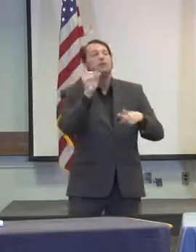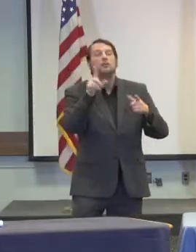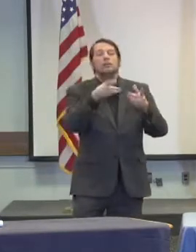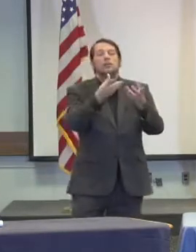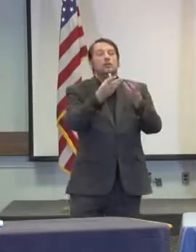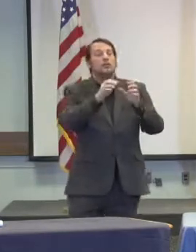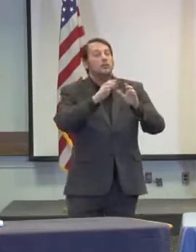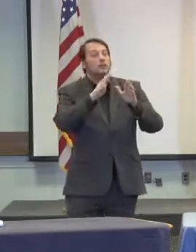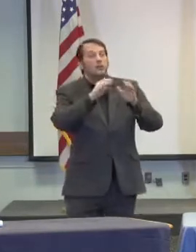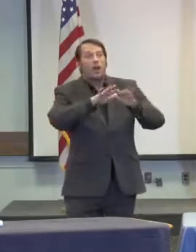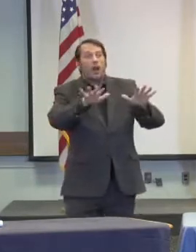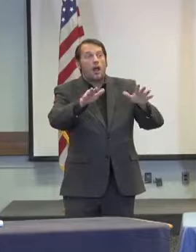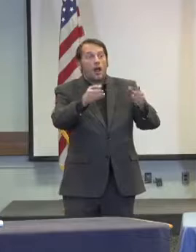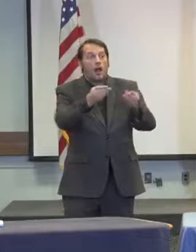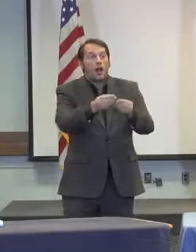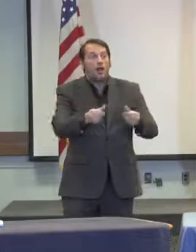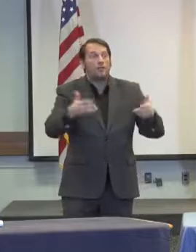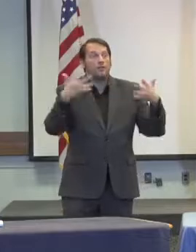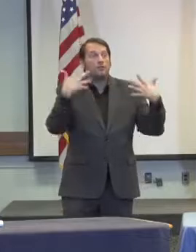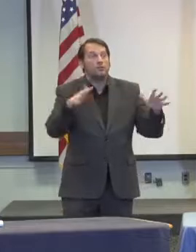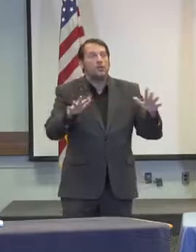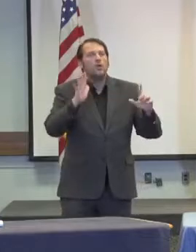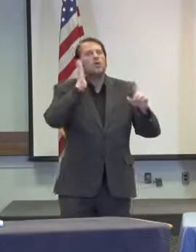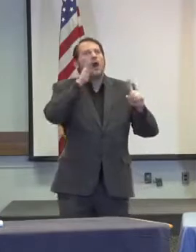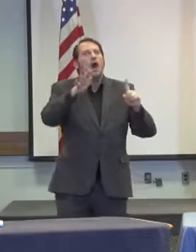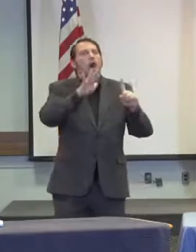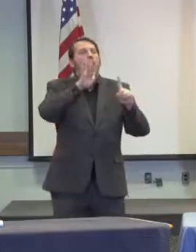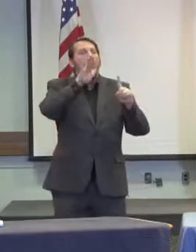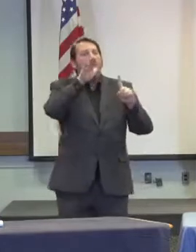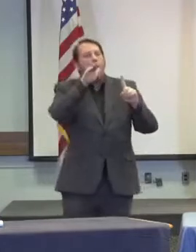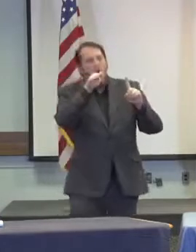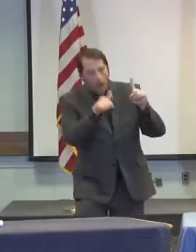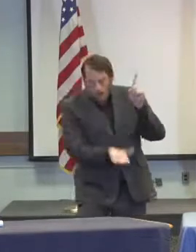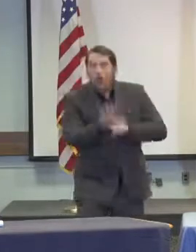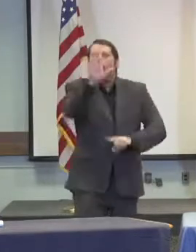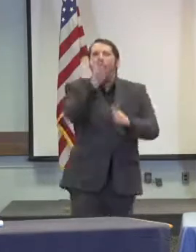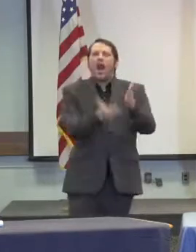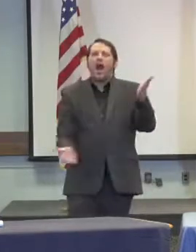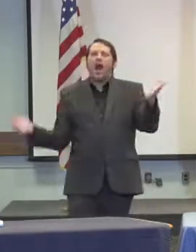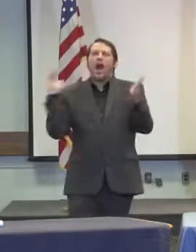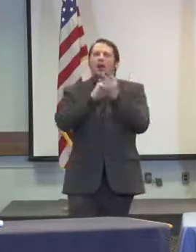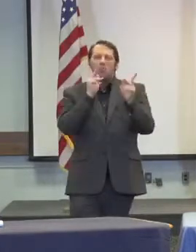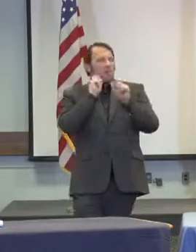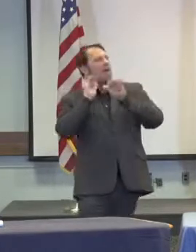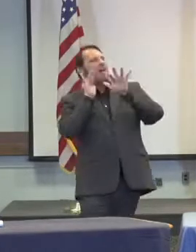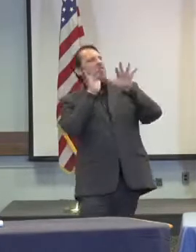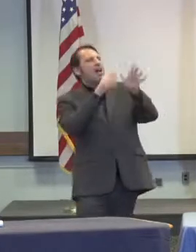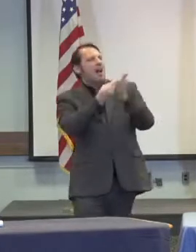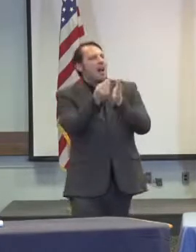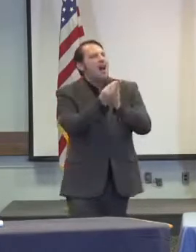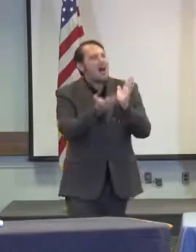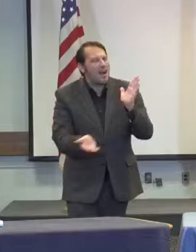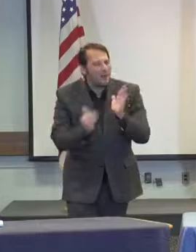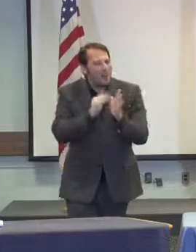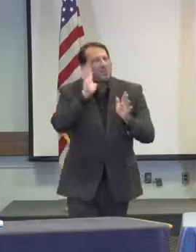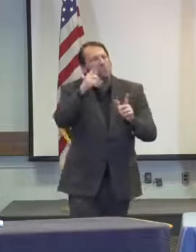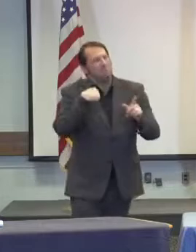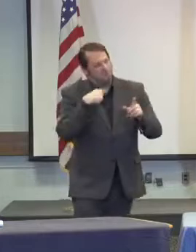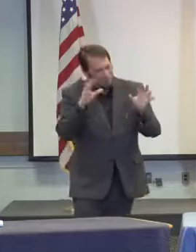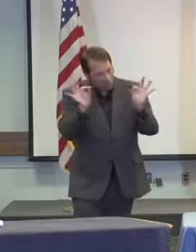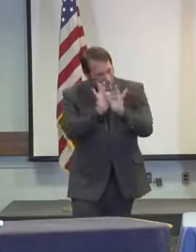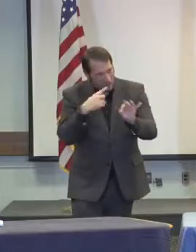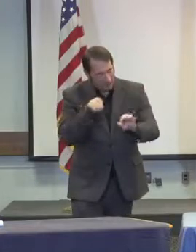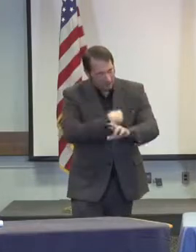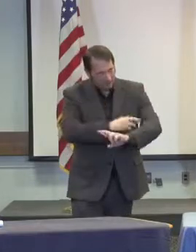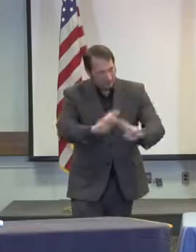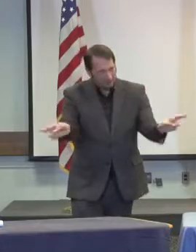got both treatments and vaccines, we've got to be prepared for the untreated